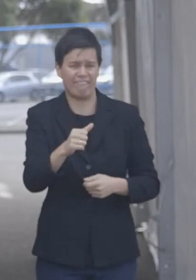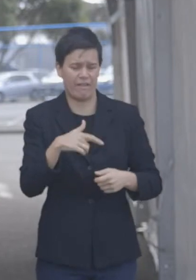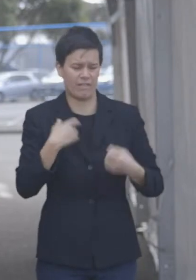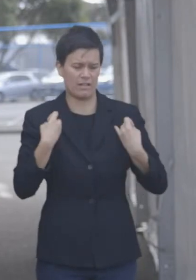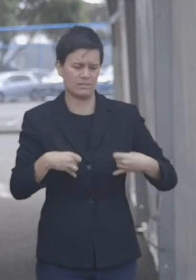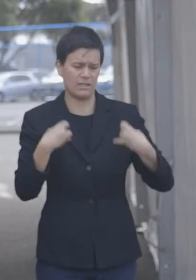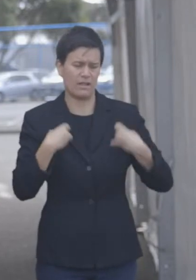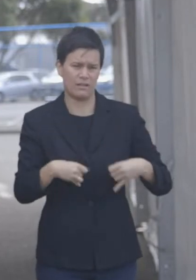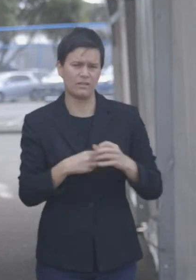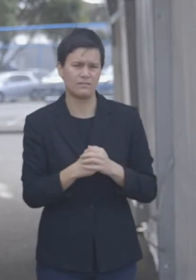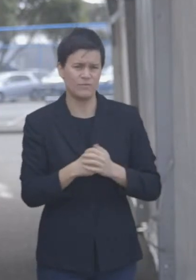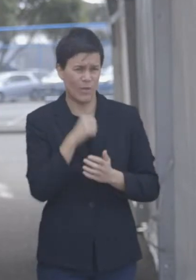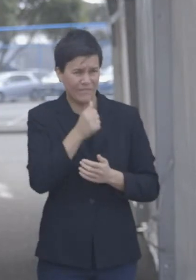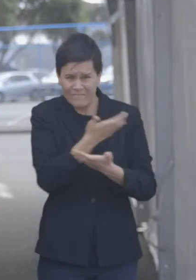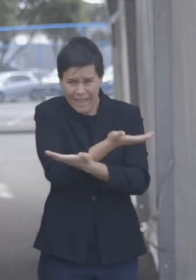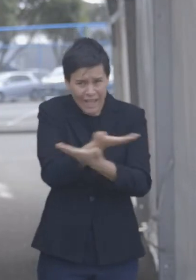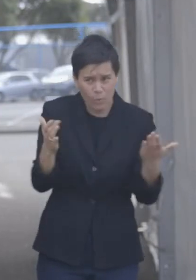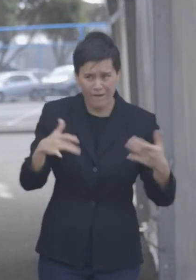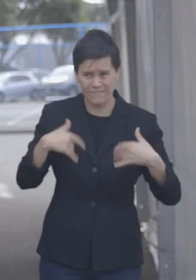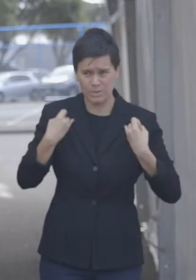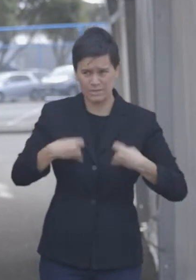anyone seeks advice about getting a swab.